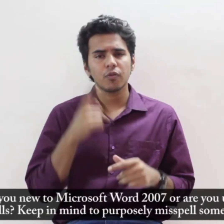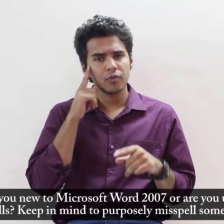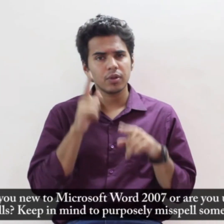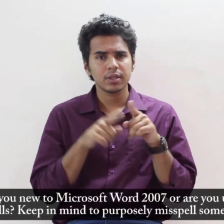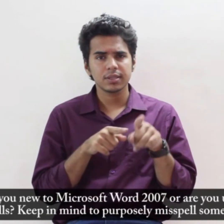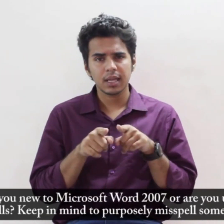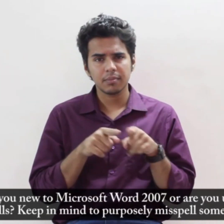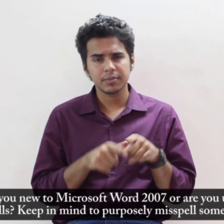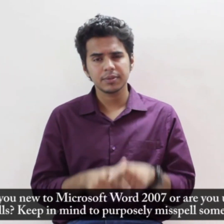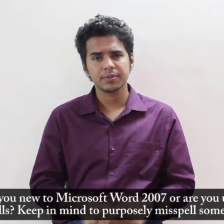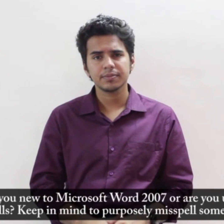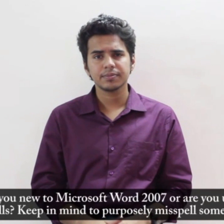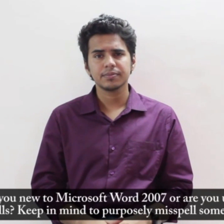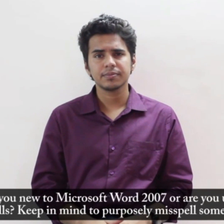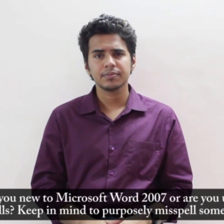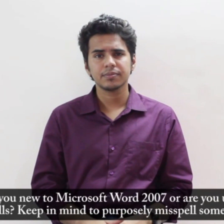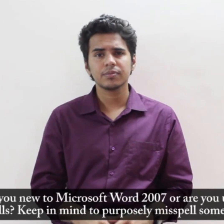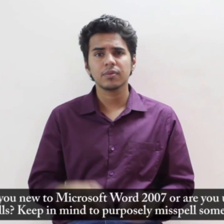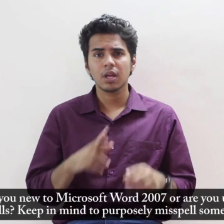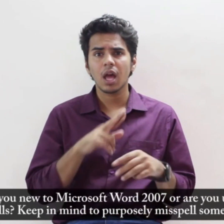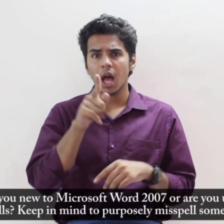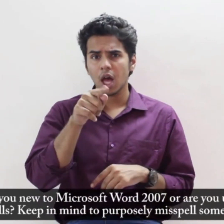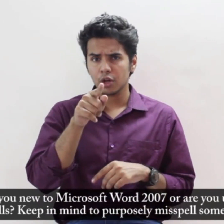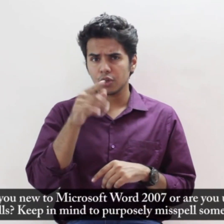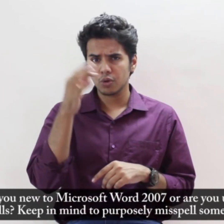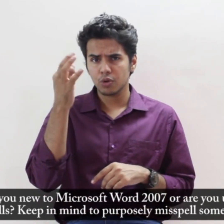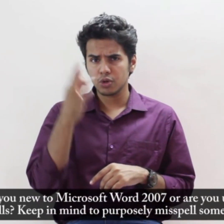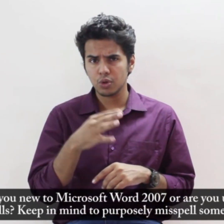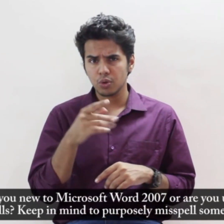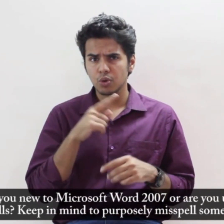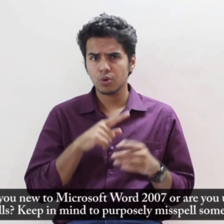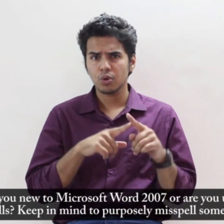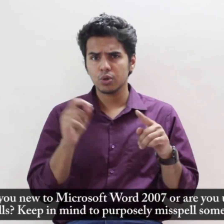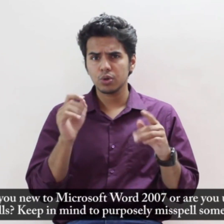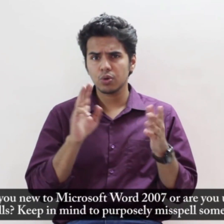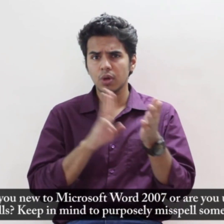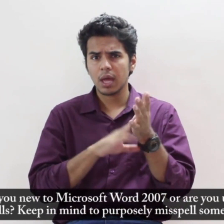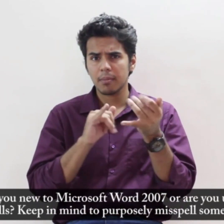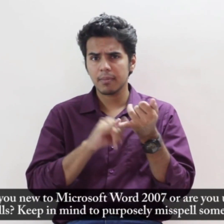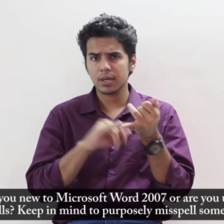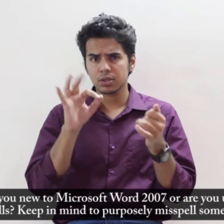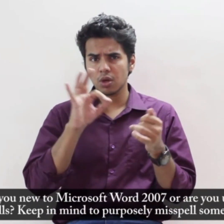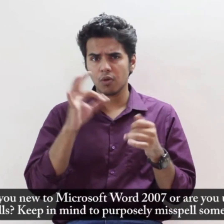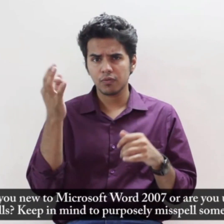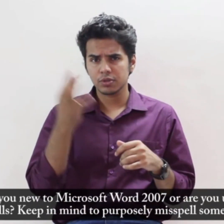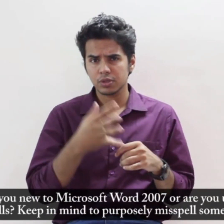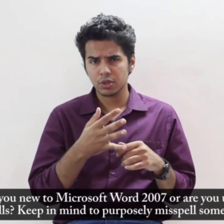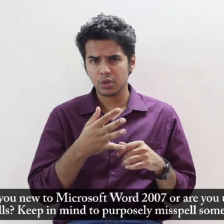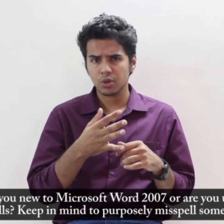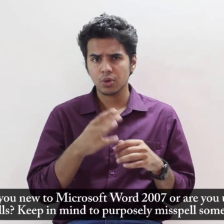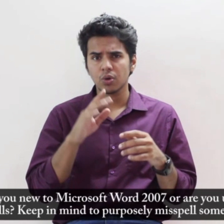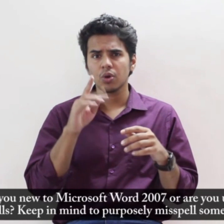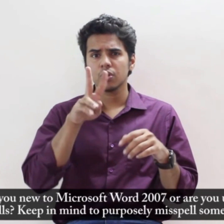For example, are you new to Microsoft Word 2007? Or are you up your software your